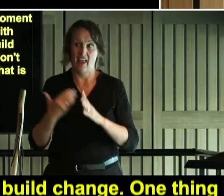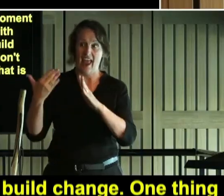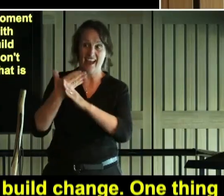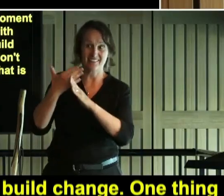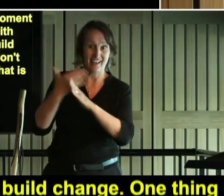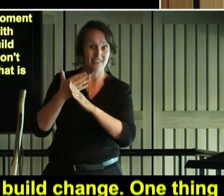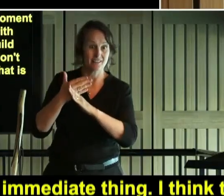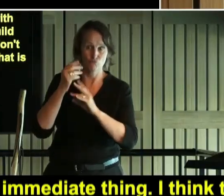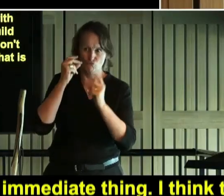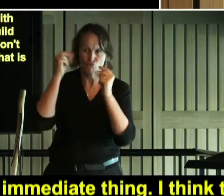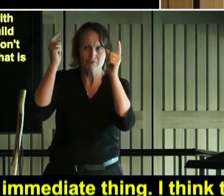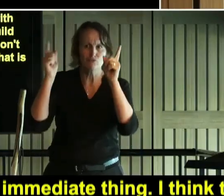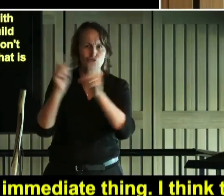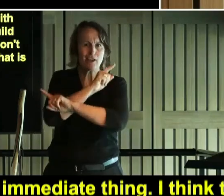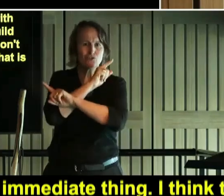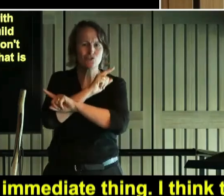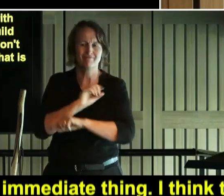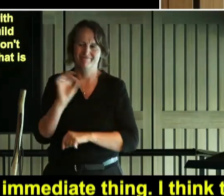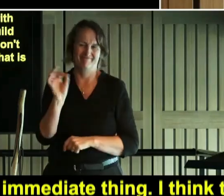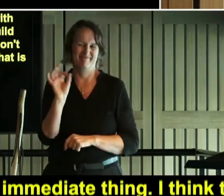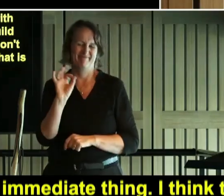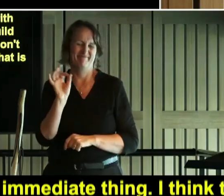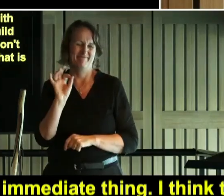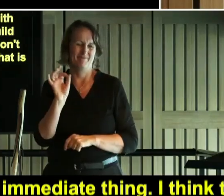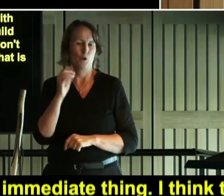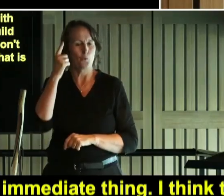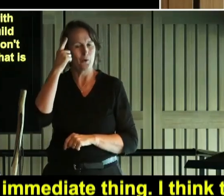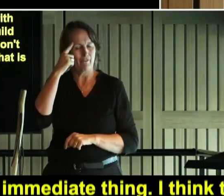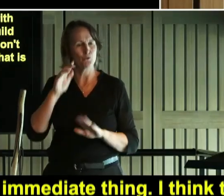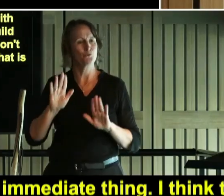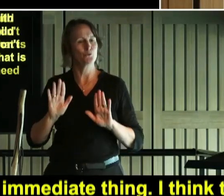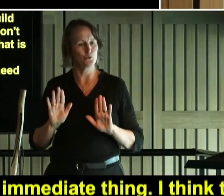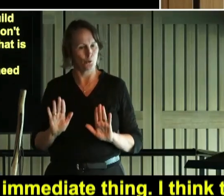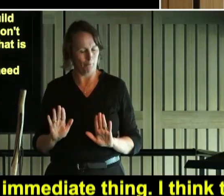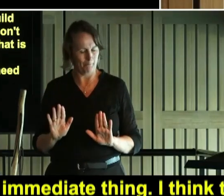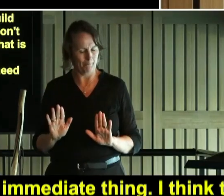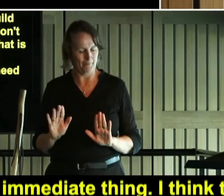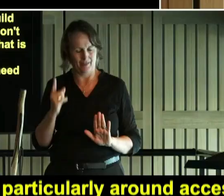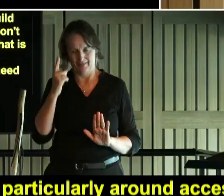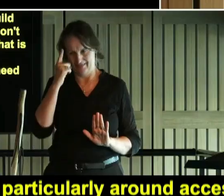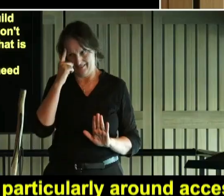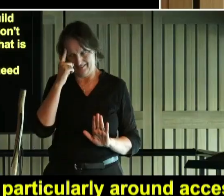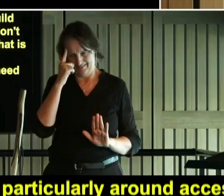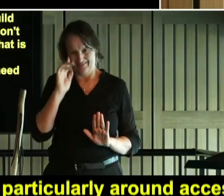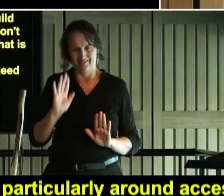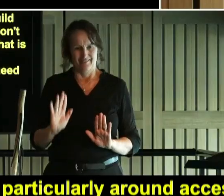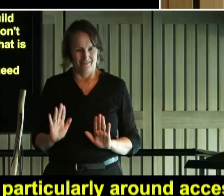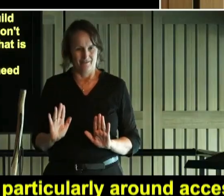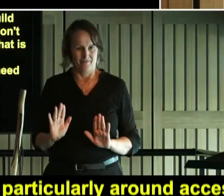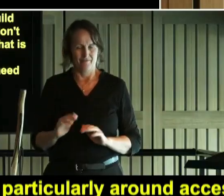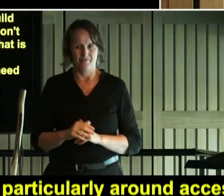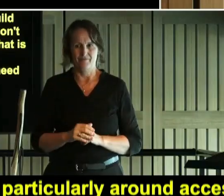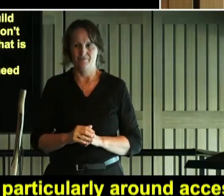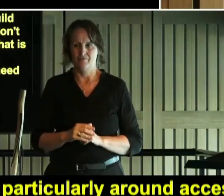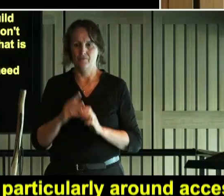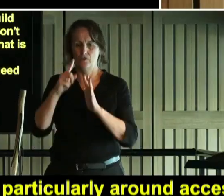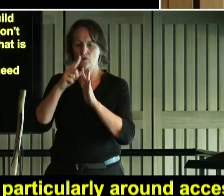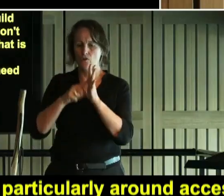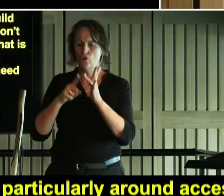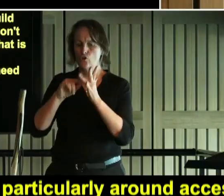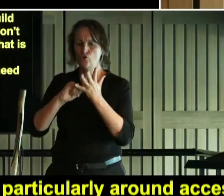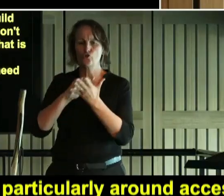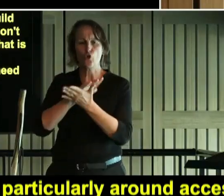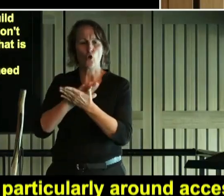access. Sometimes we need to think about how we pause and reflect. And I think Josh